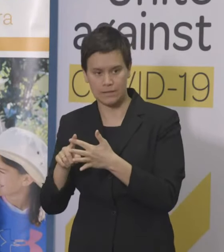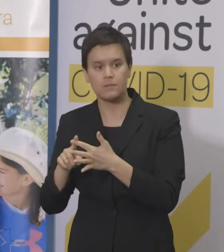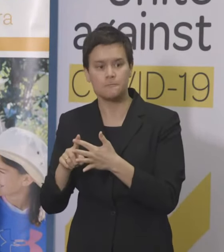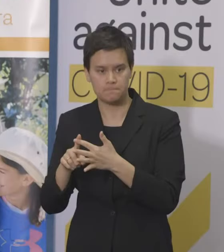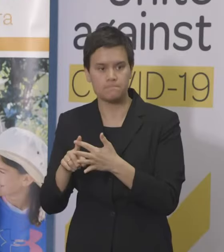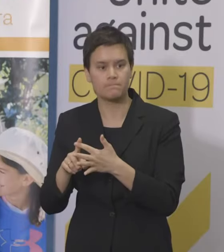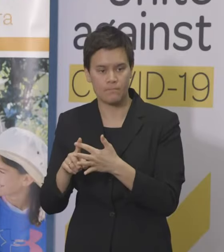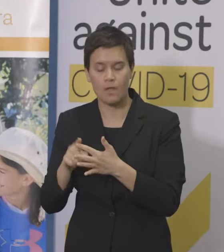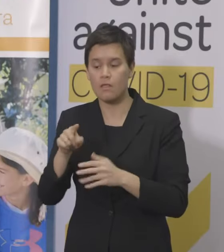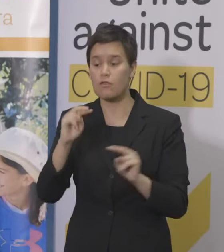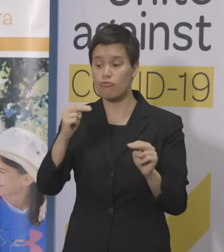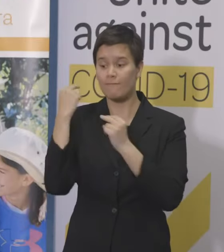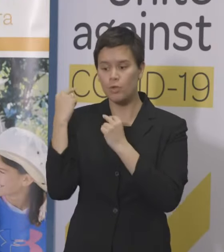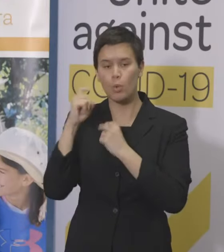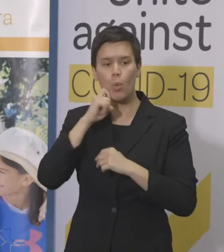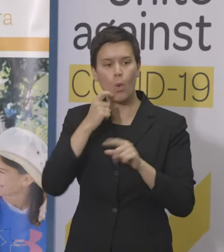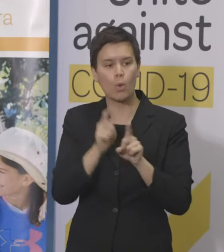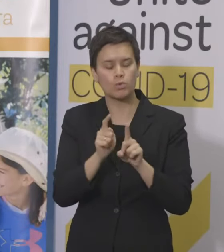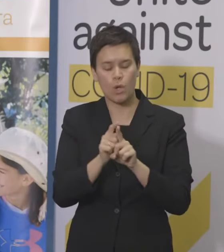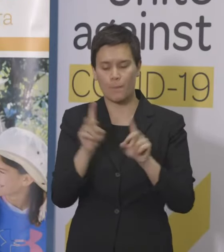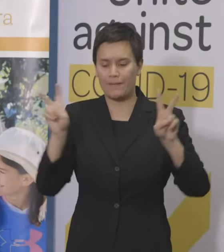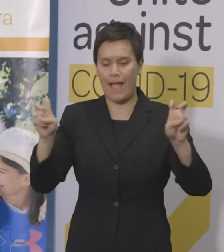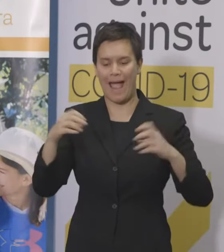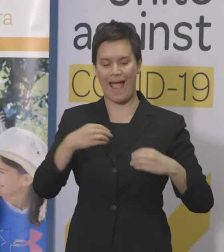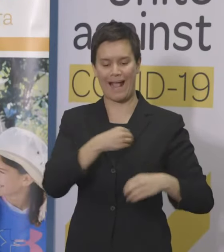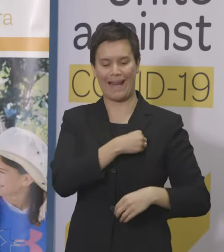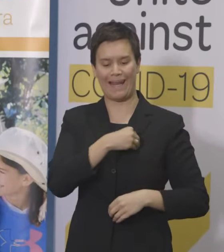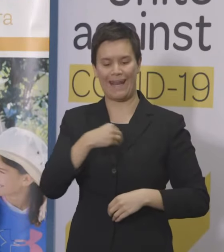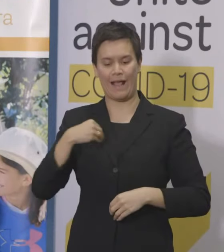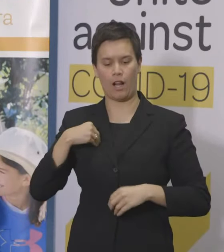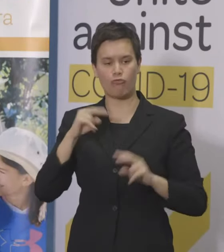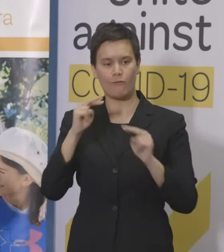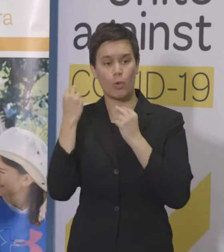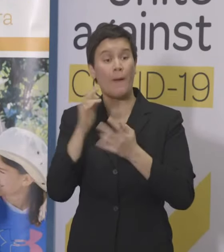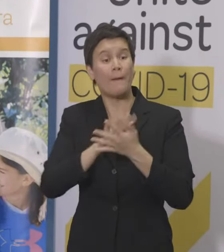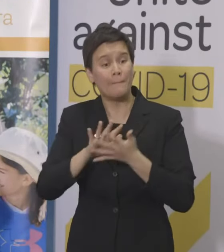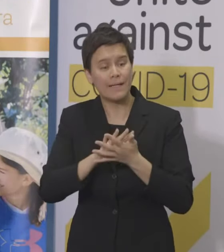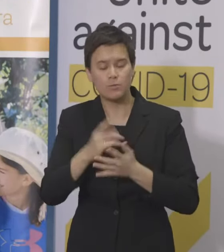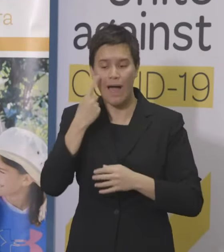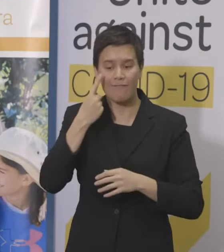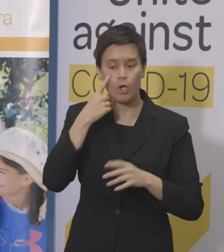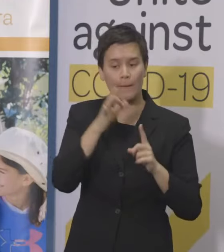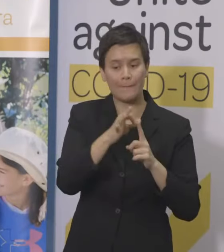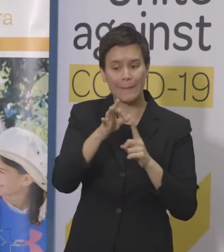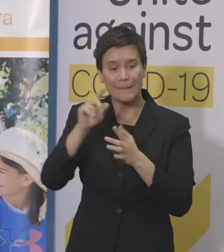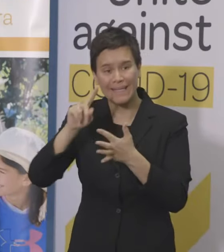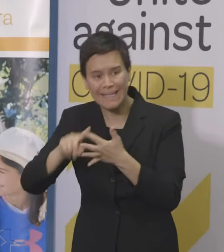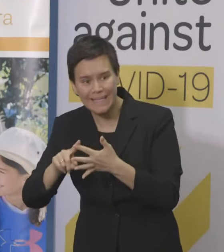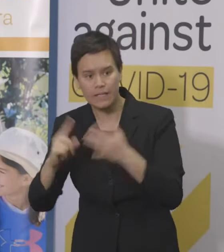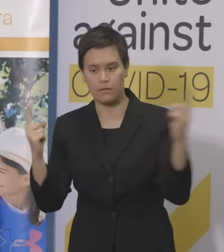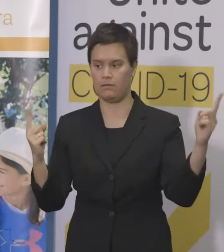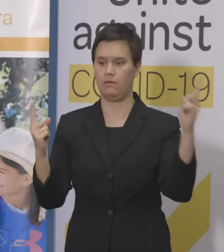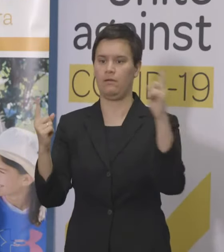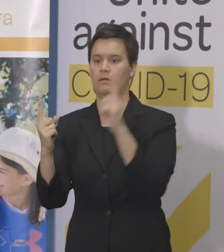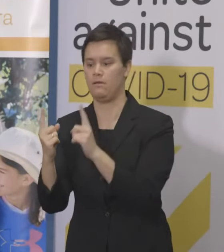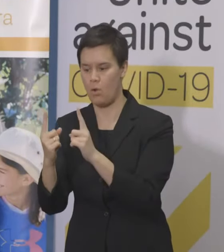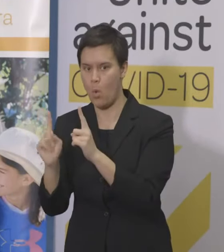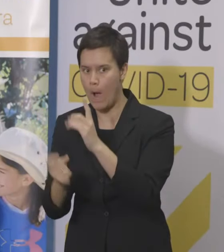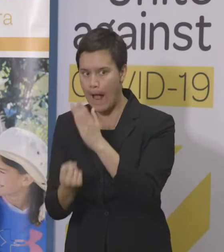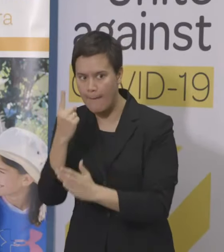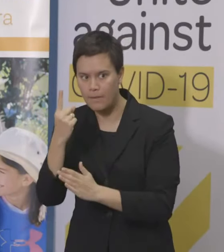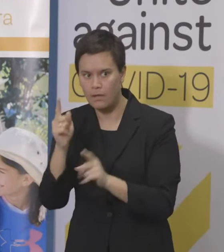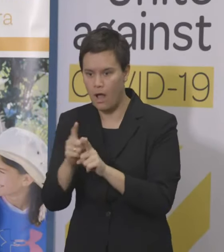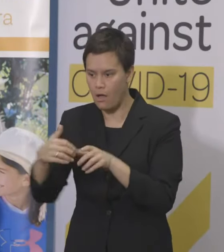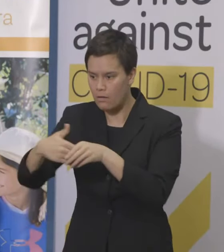be happening, and the review will be a clinical review, so it will assess use of PPE, the exact nature of the interaction. The good thing is